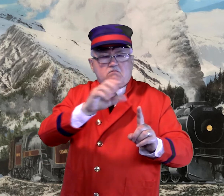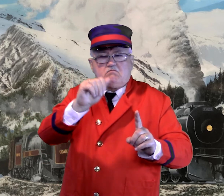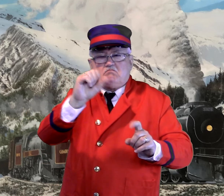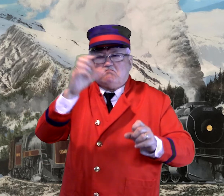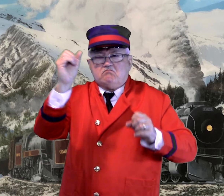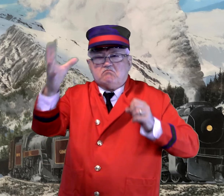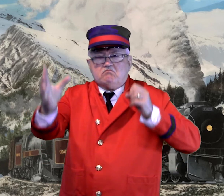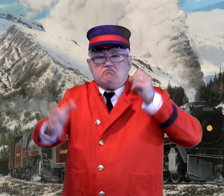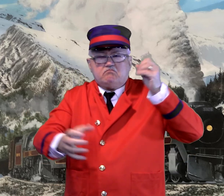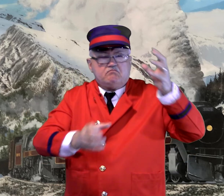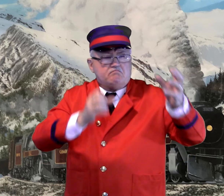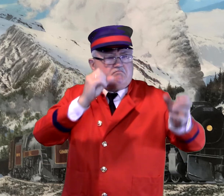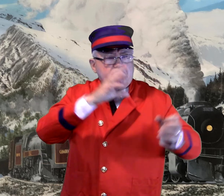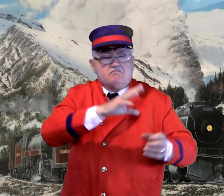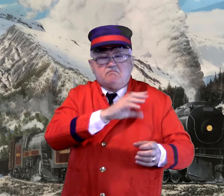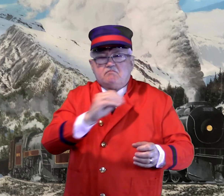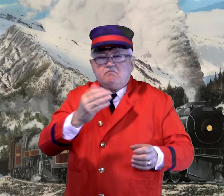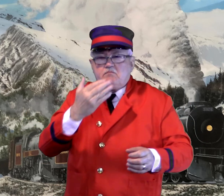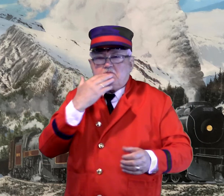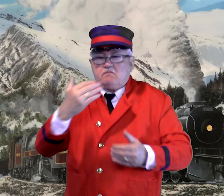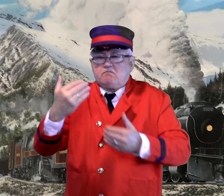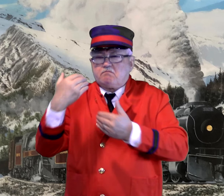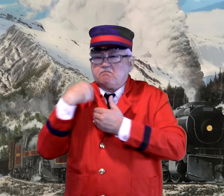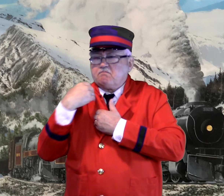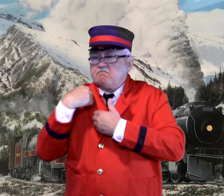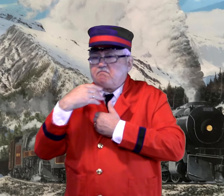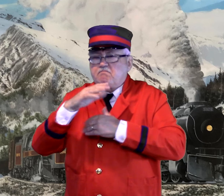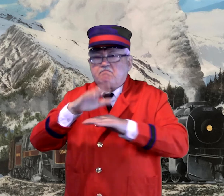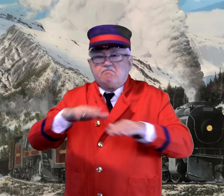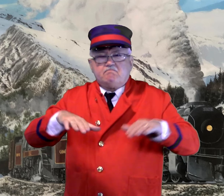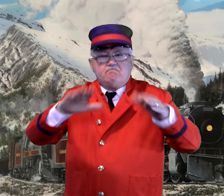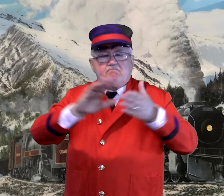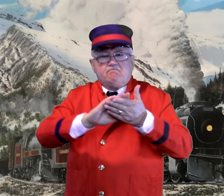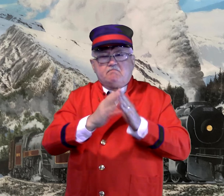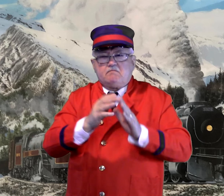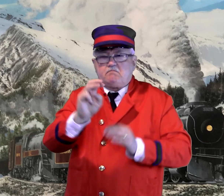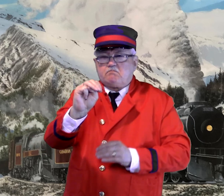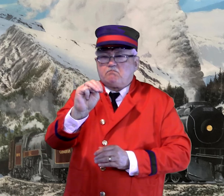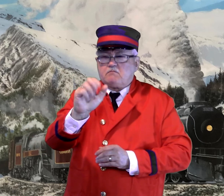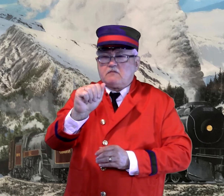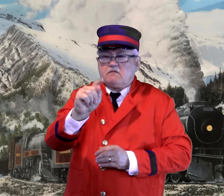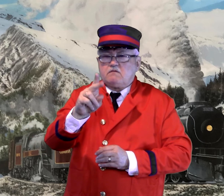the time playing the color game, where they learned their language from each other. Those